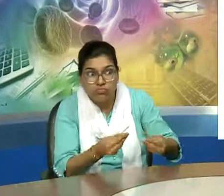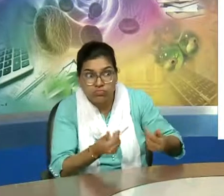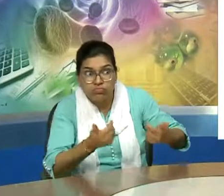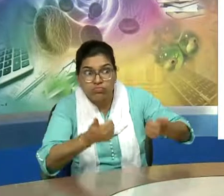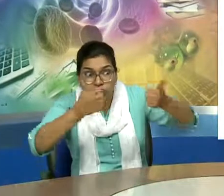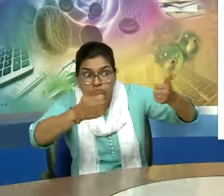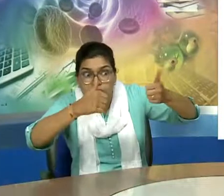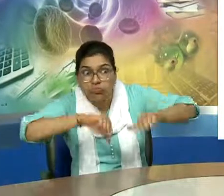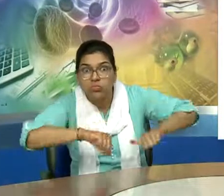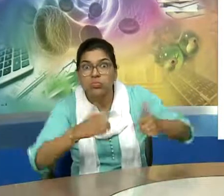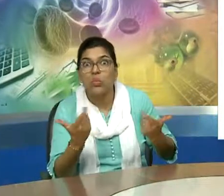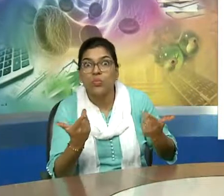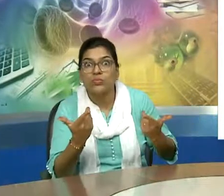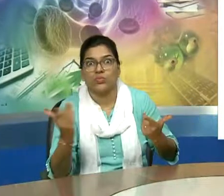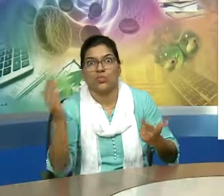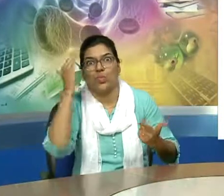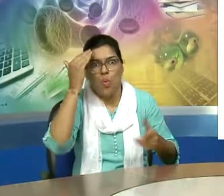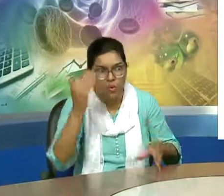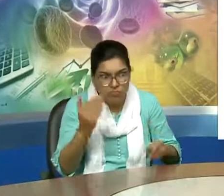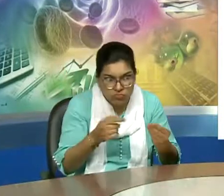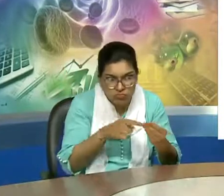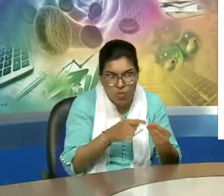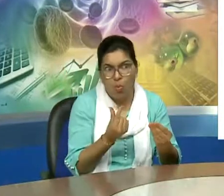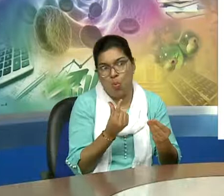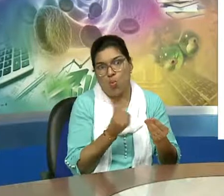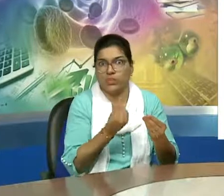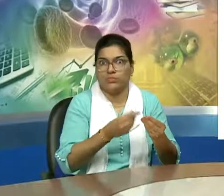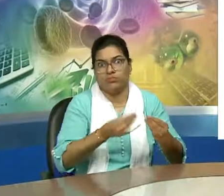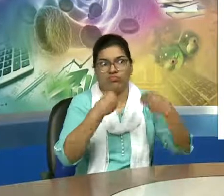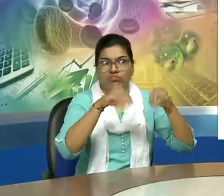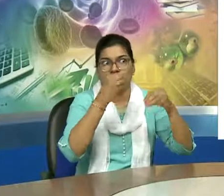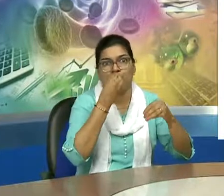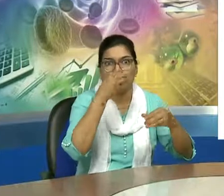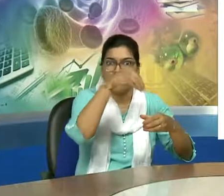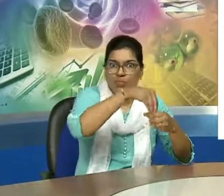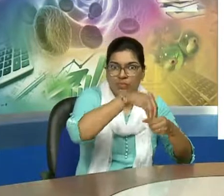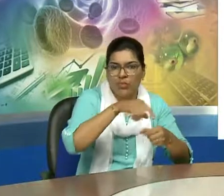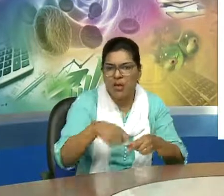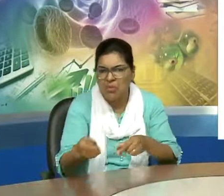has been adopted, and that traditional agriculture